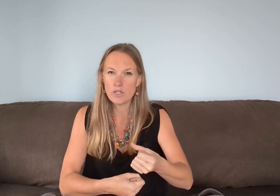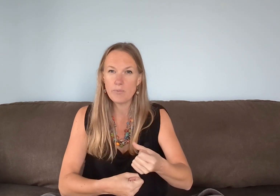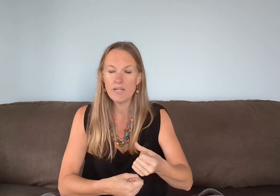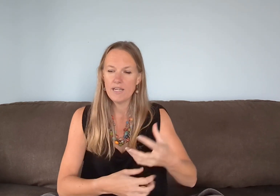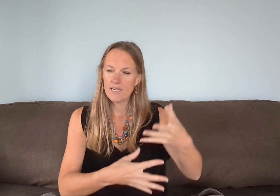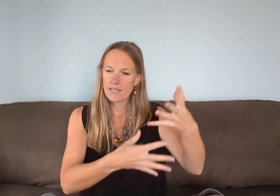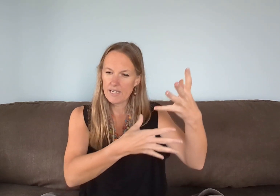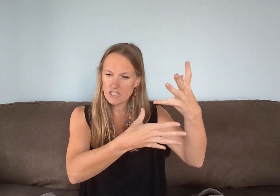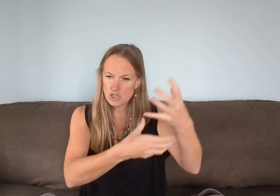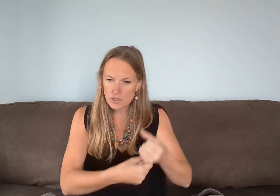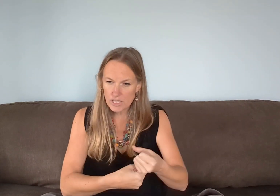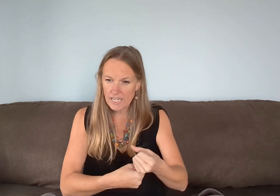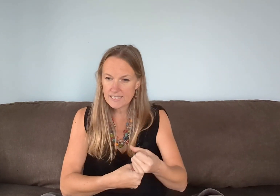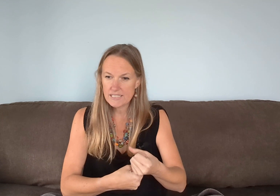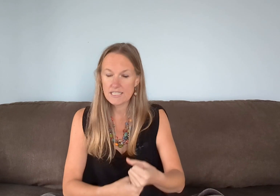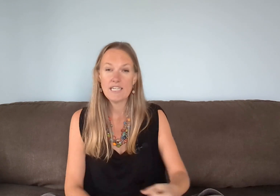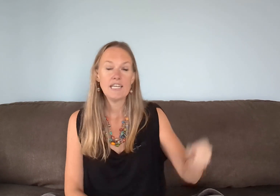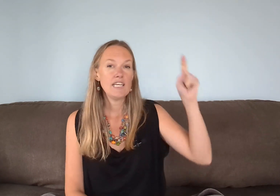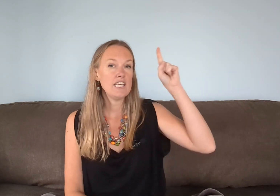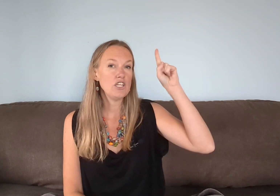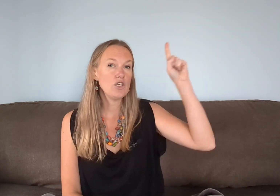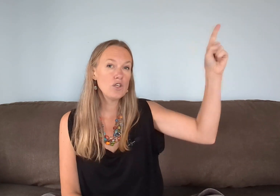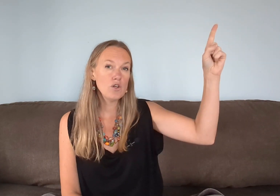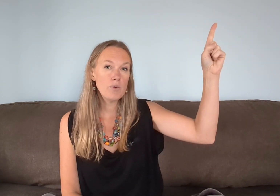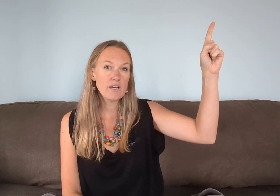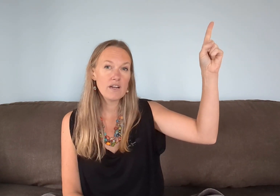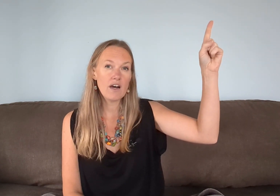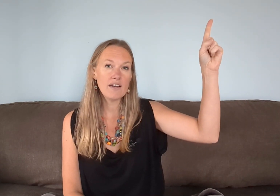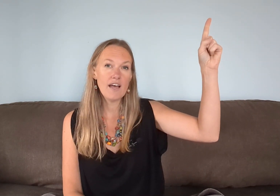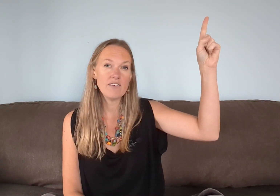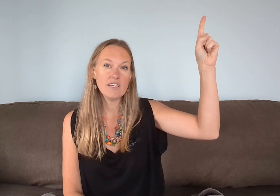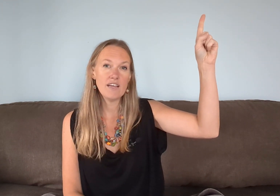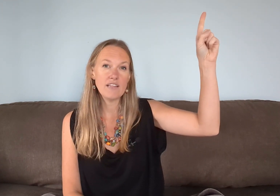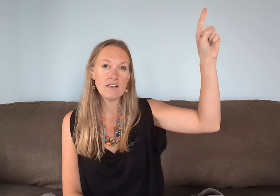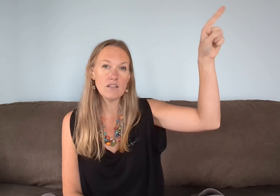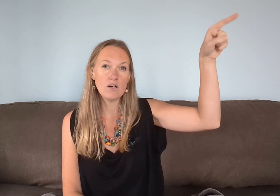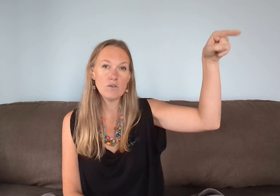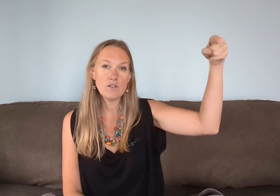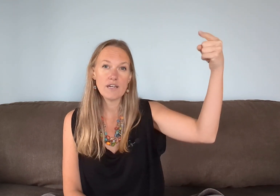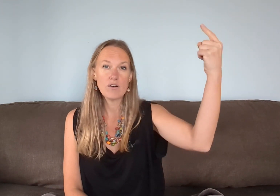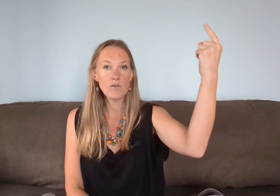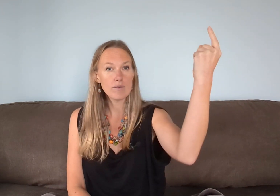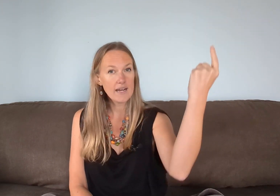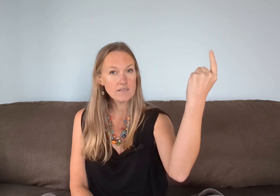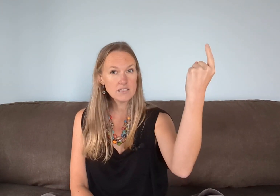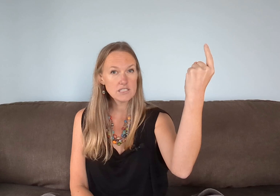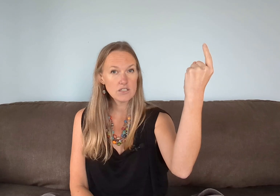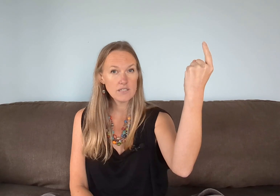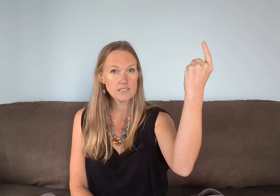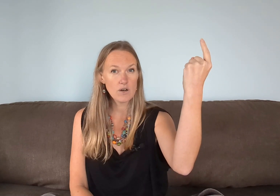rope. Okay, trust in you, pointing to God at heaven, and then alone, you kind of go around and show that it's